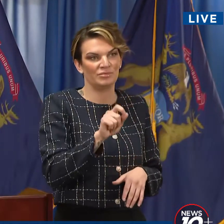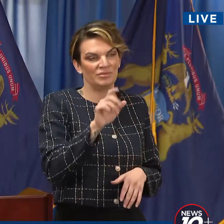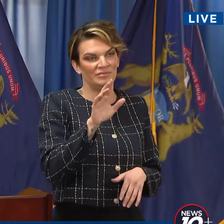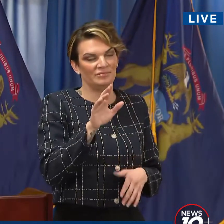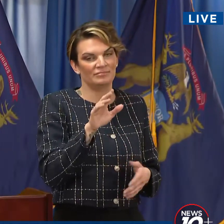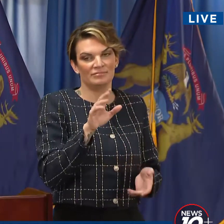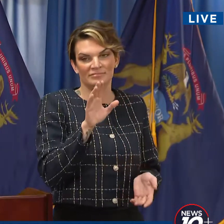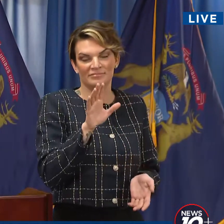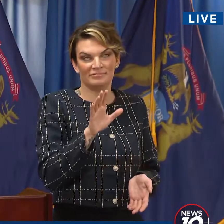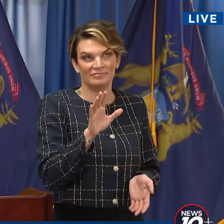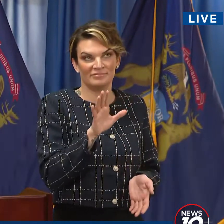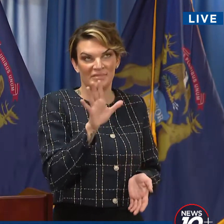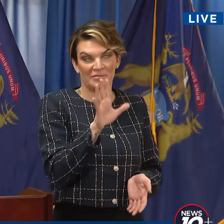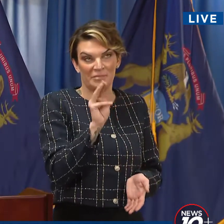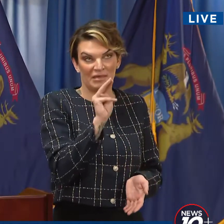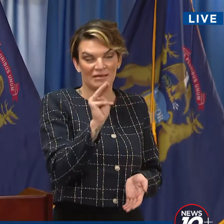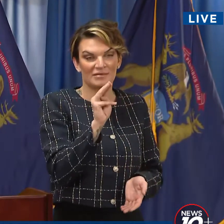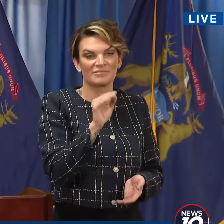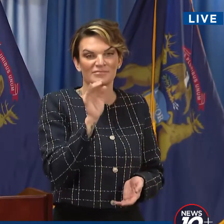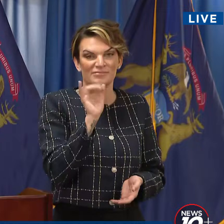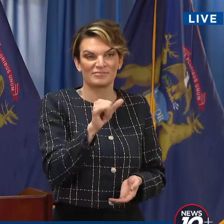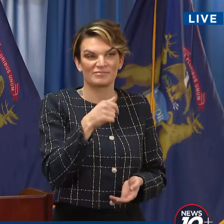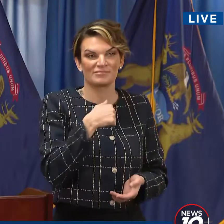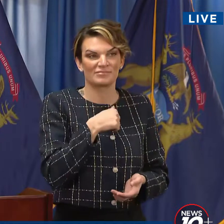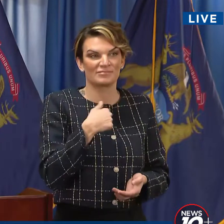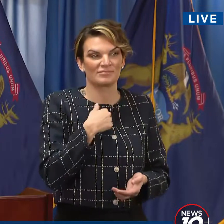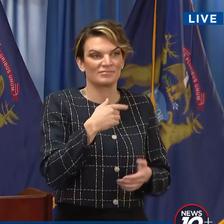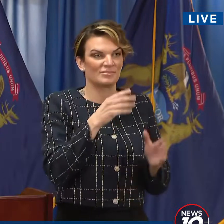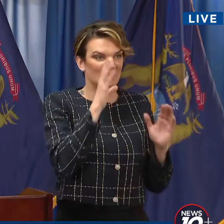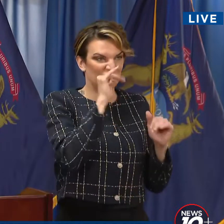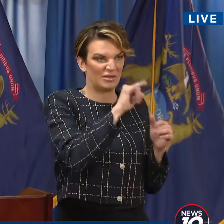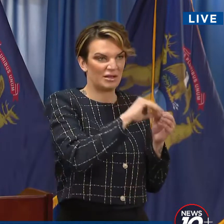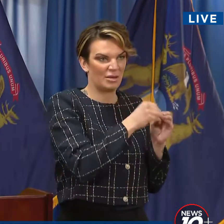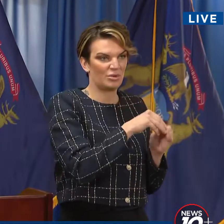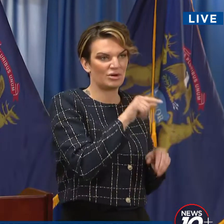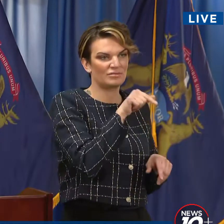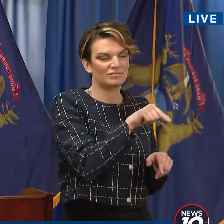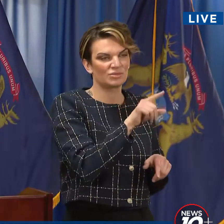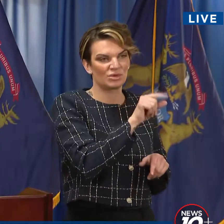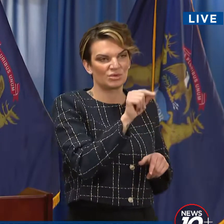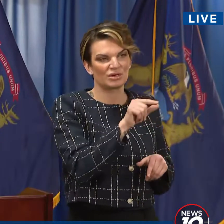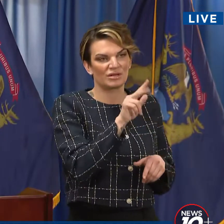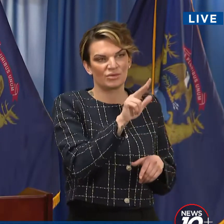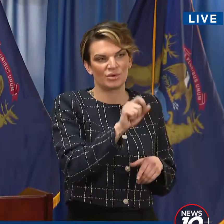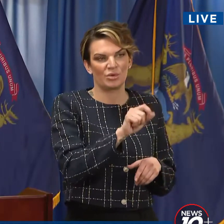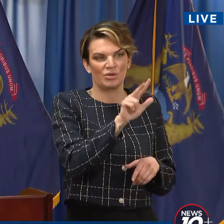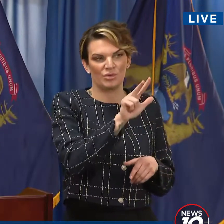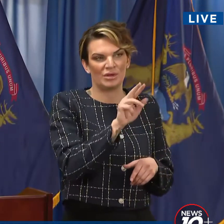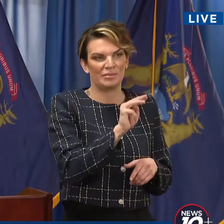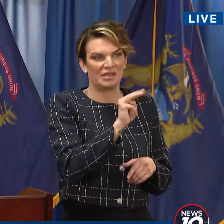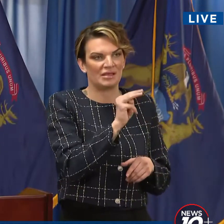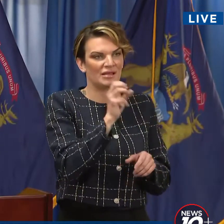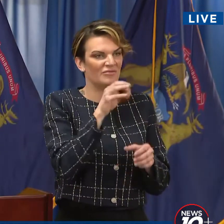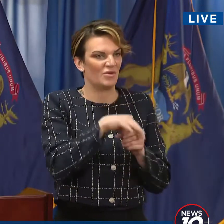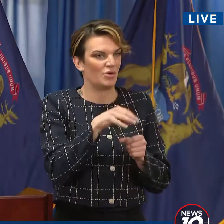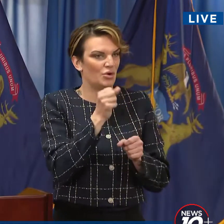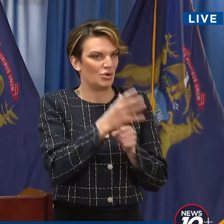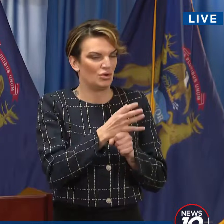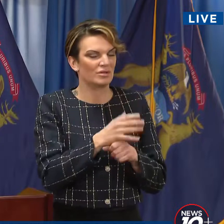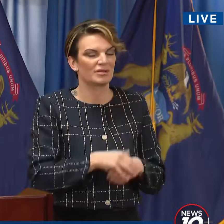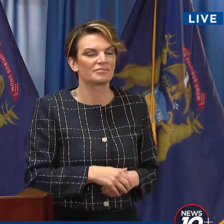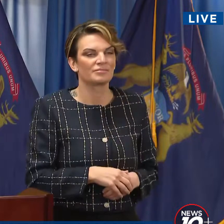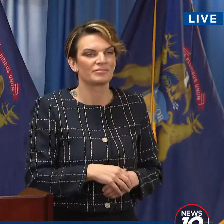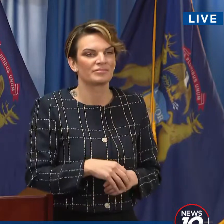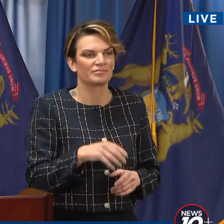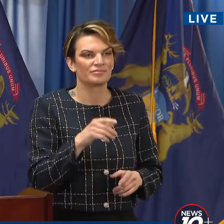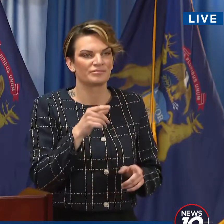million, which frankly was just at the number we were at in 2020, which was 3.3 voted early, even in the midst of a pandemic. So